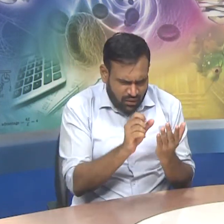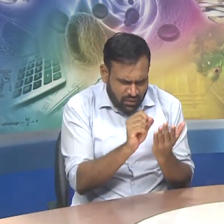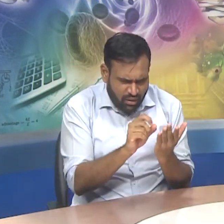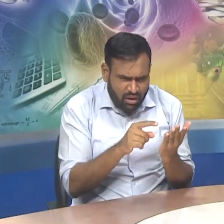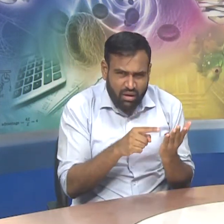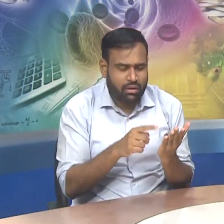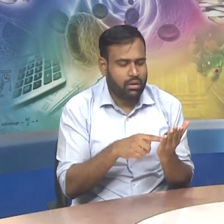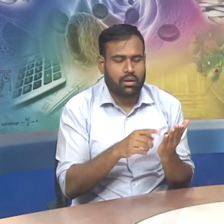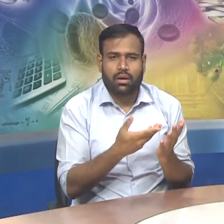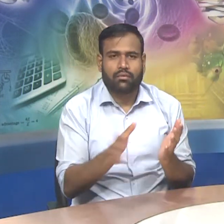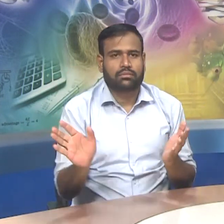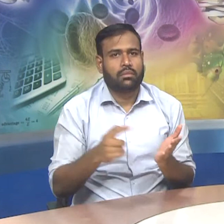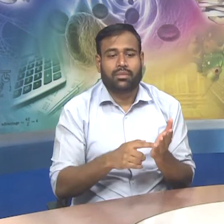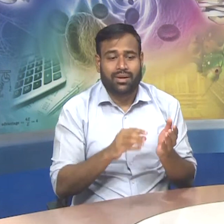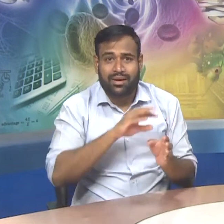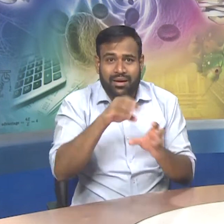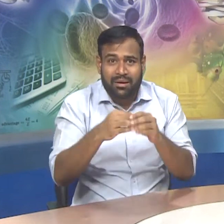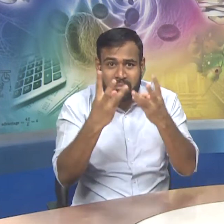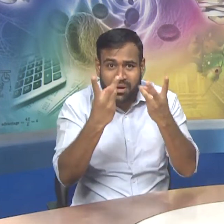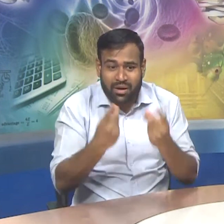if first preference is not marked at all.